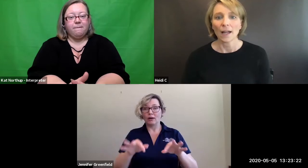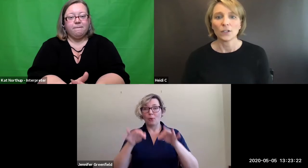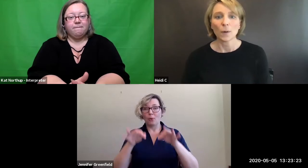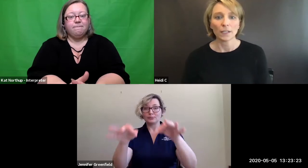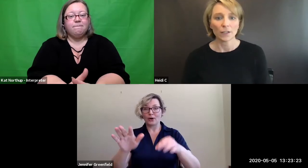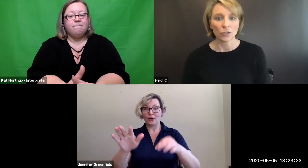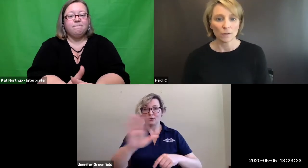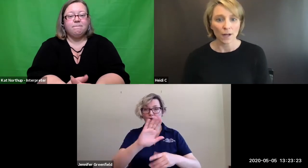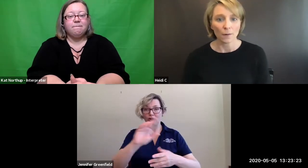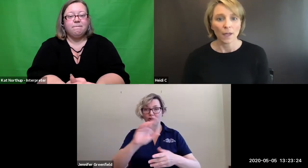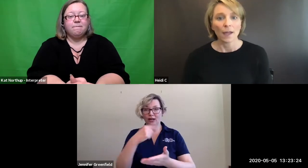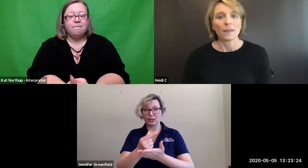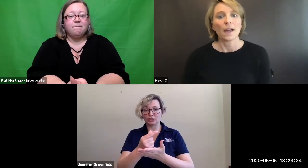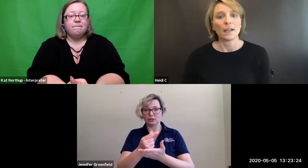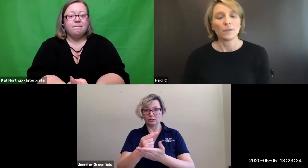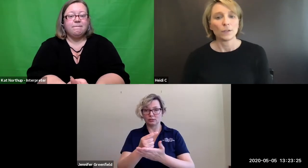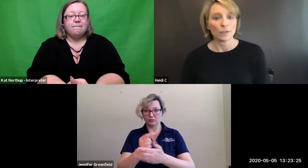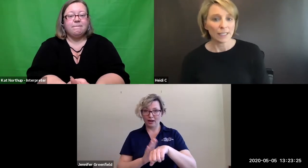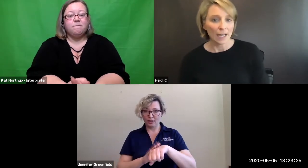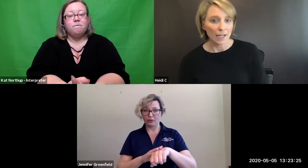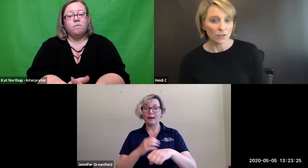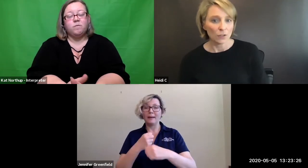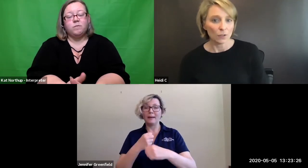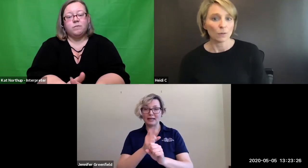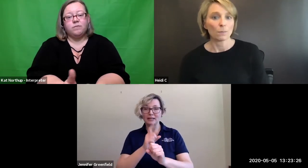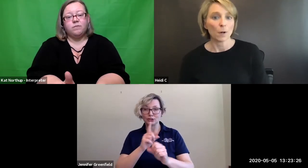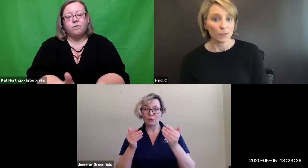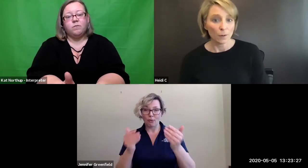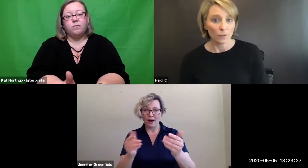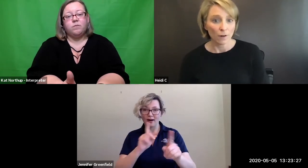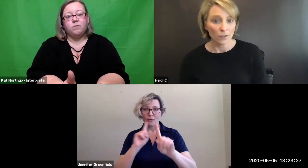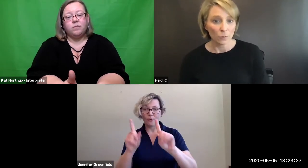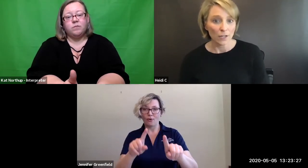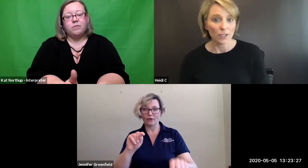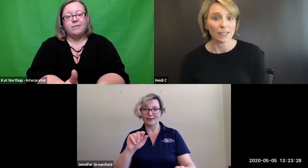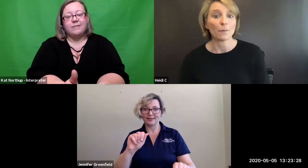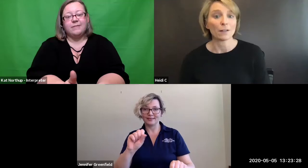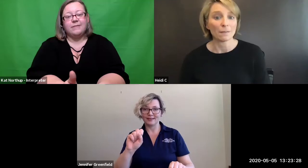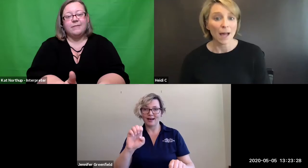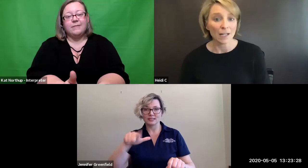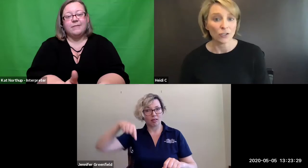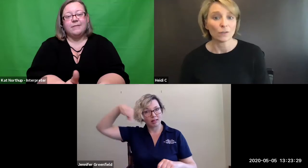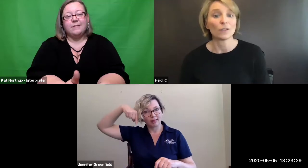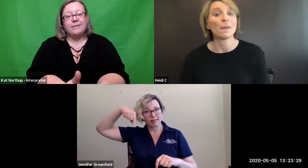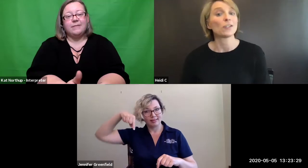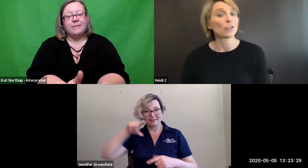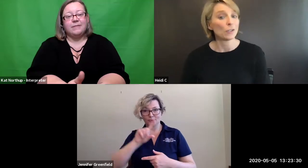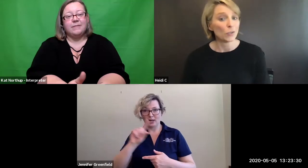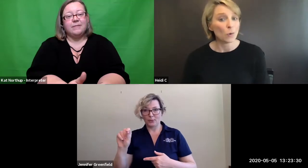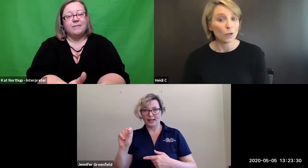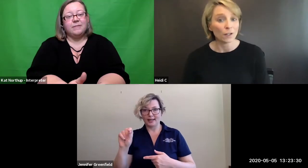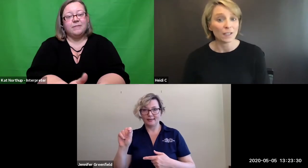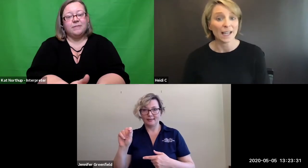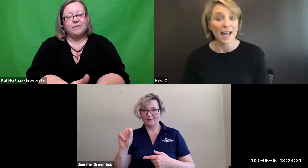Okay, I do want to let you know that if you do decide to postpone your graduations, I want to remind you to make sure you